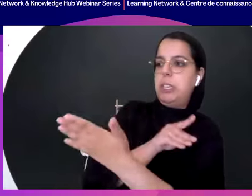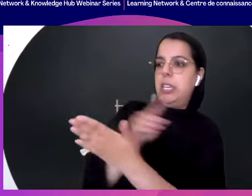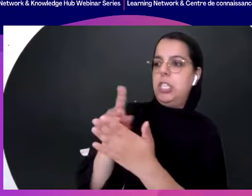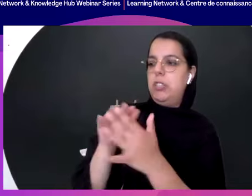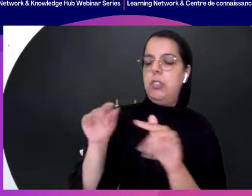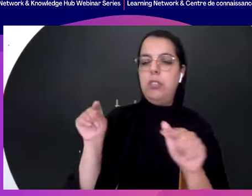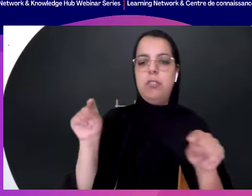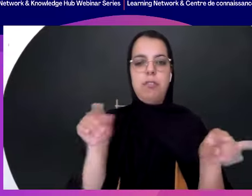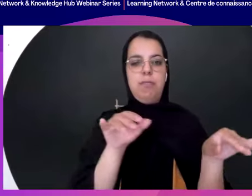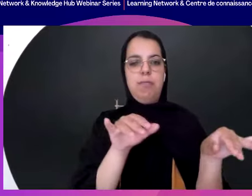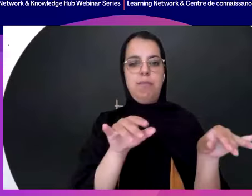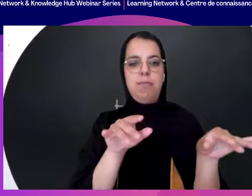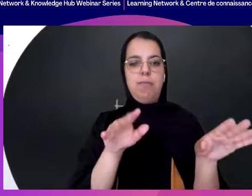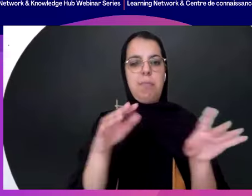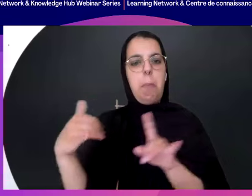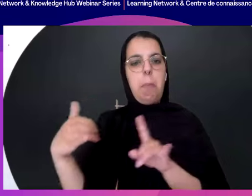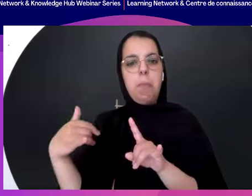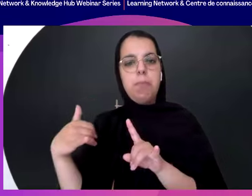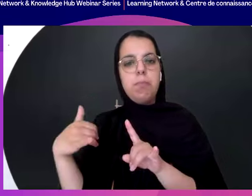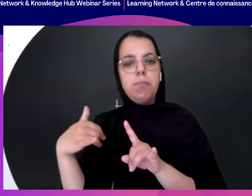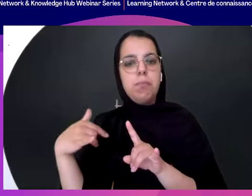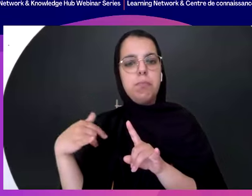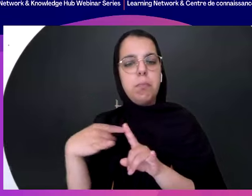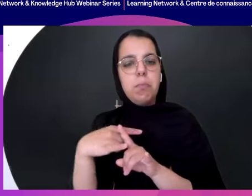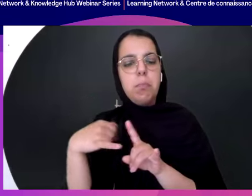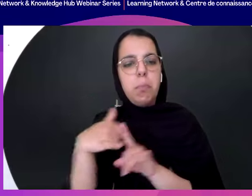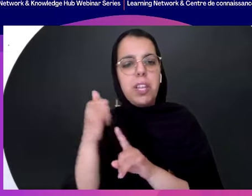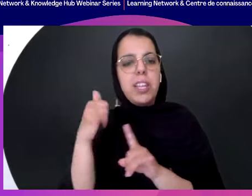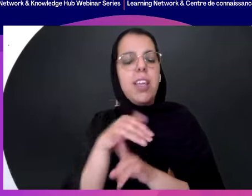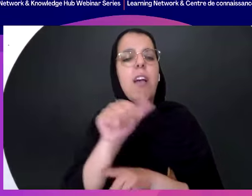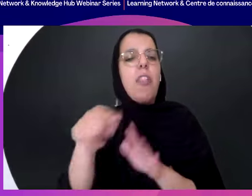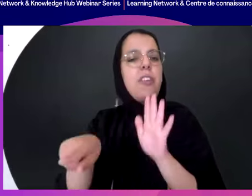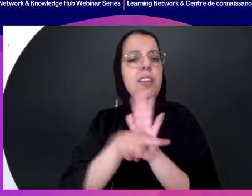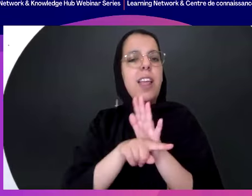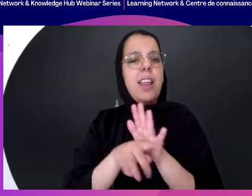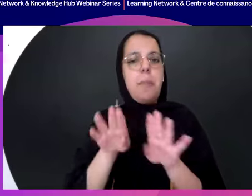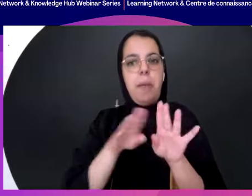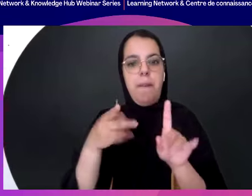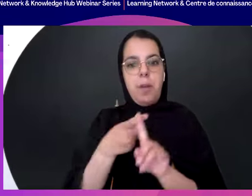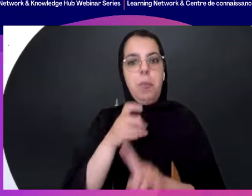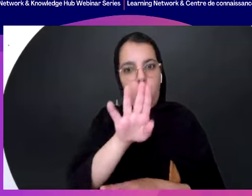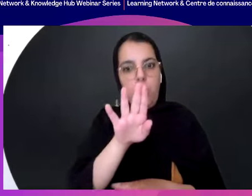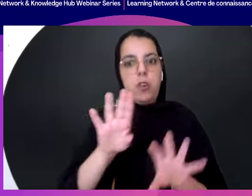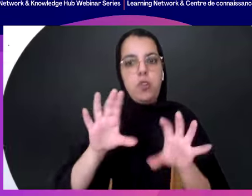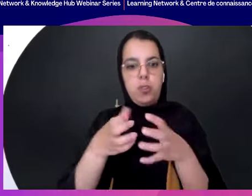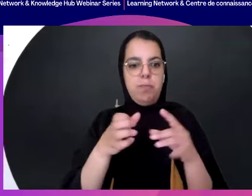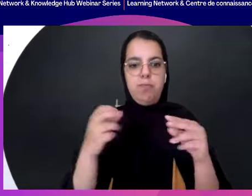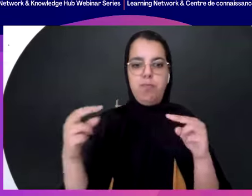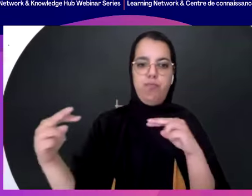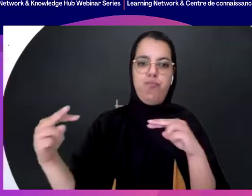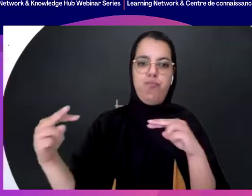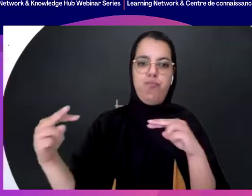and bullying and various other negative behaviors with members of your own group. One person shared it was